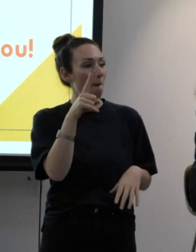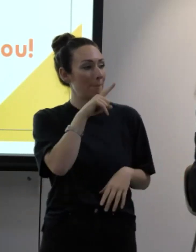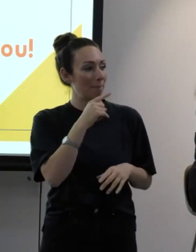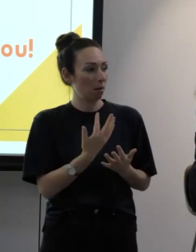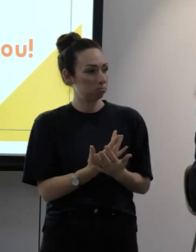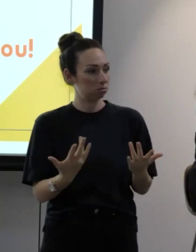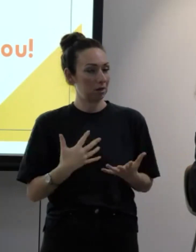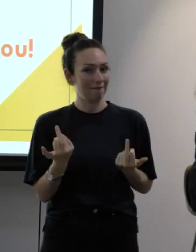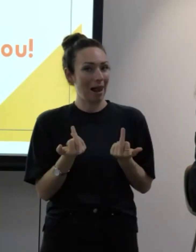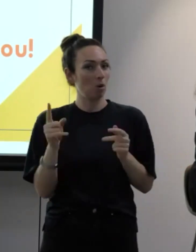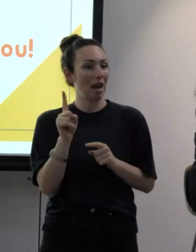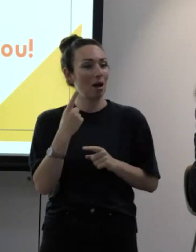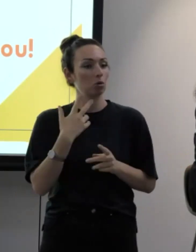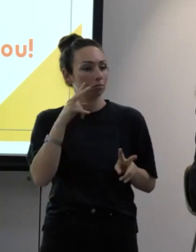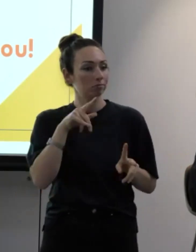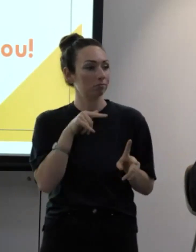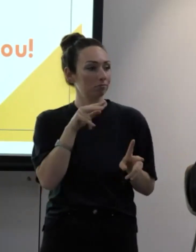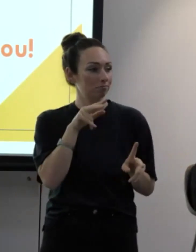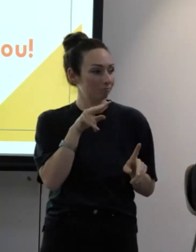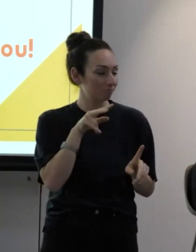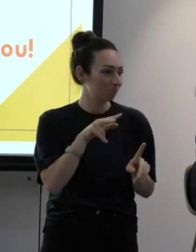than one country.